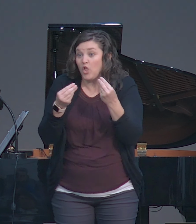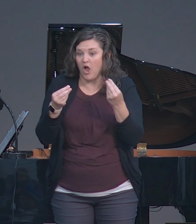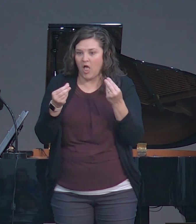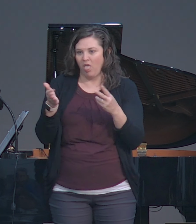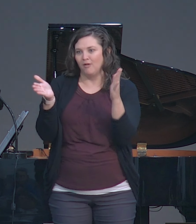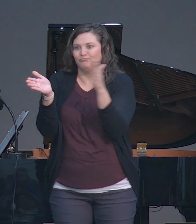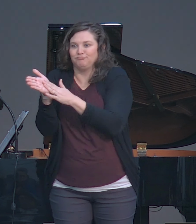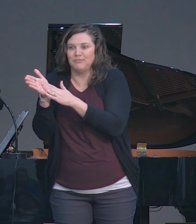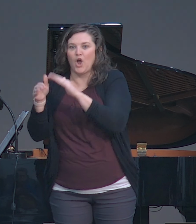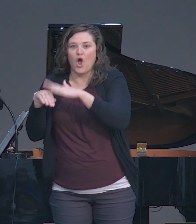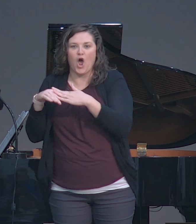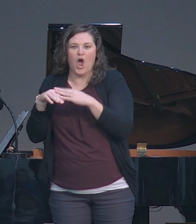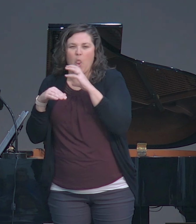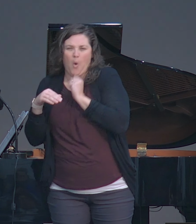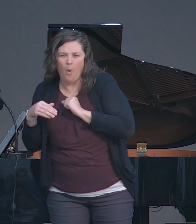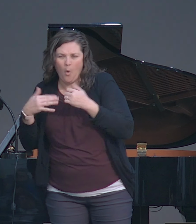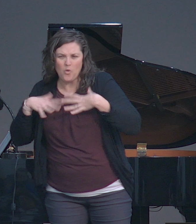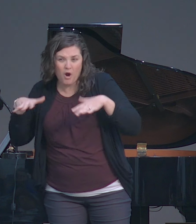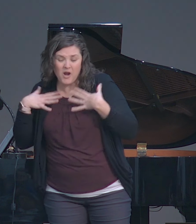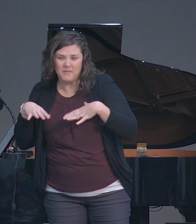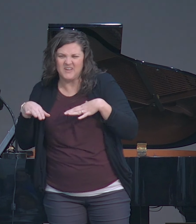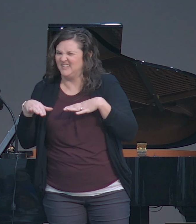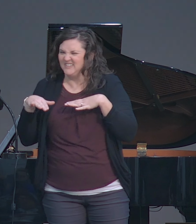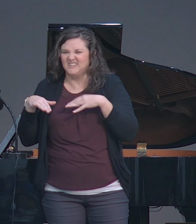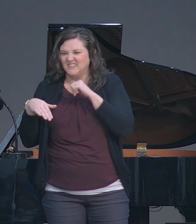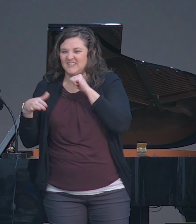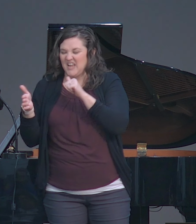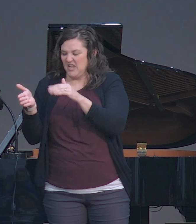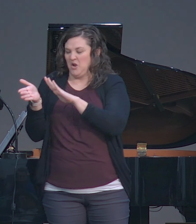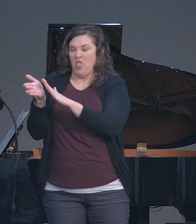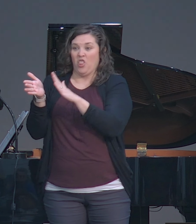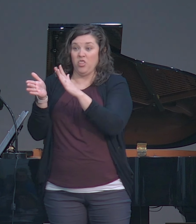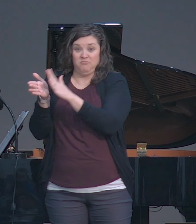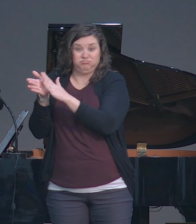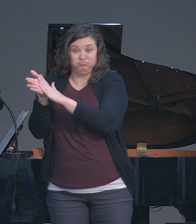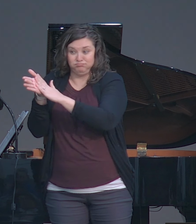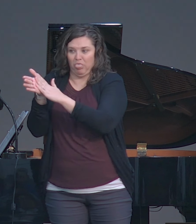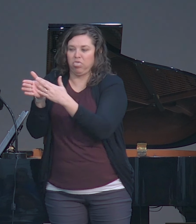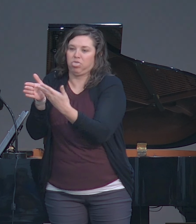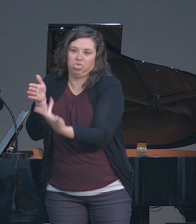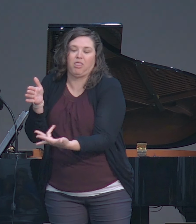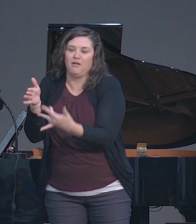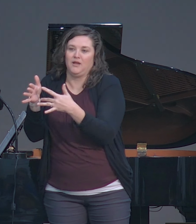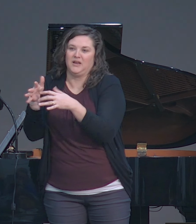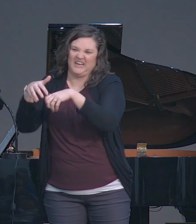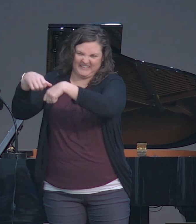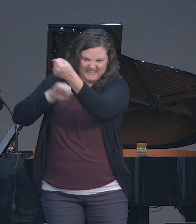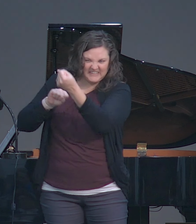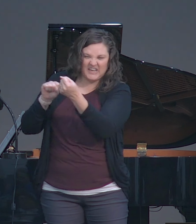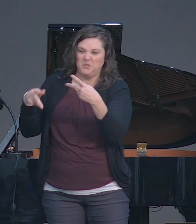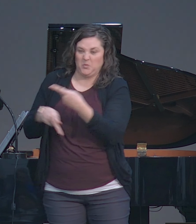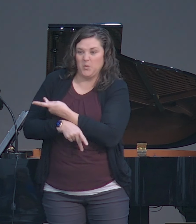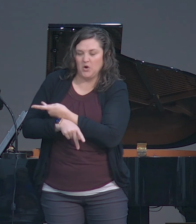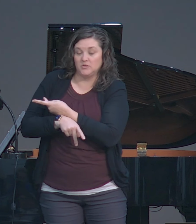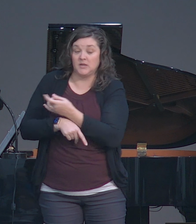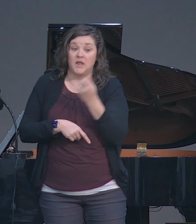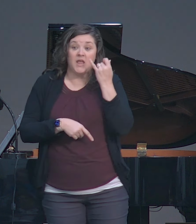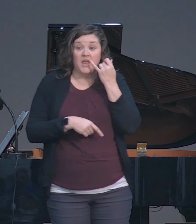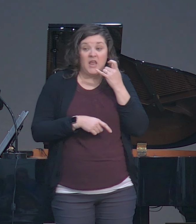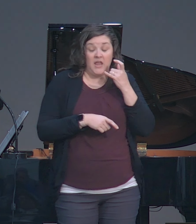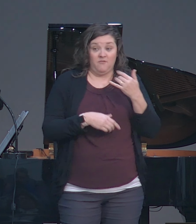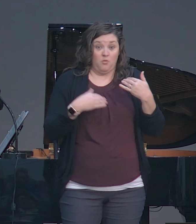away from the garment, and worse tear is made. Neither is new wine put into old wineskins. If it is,